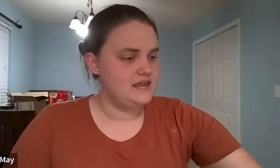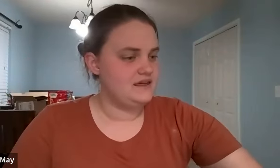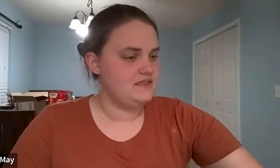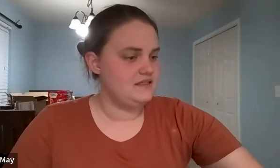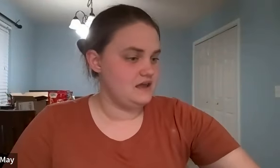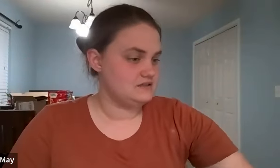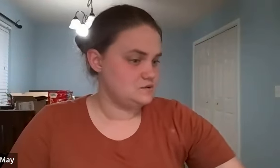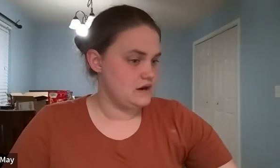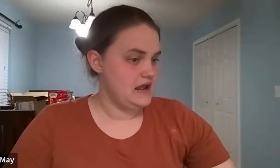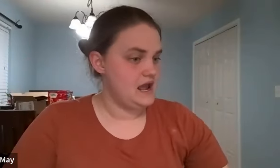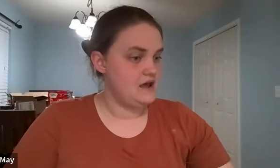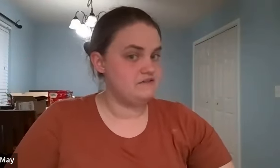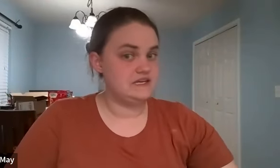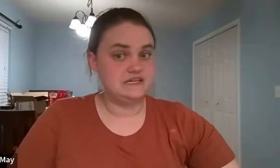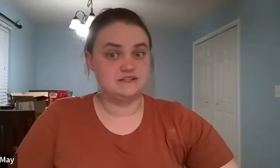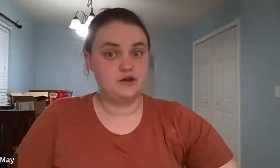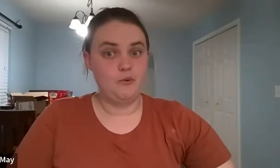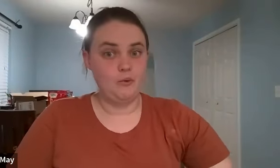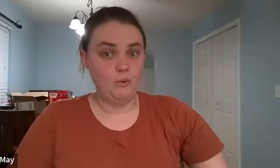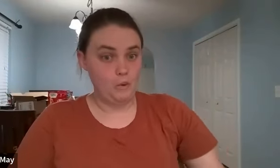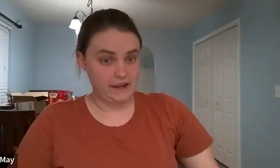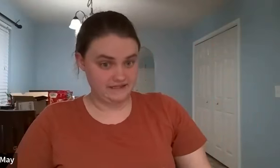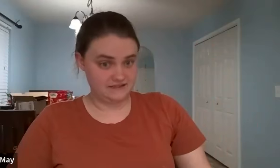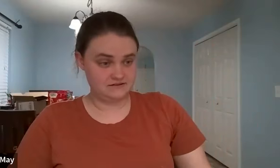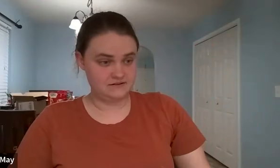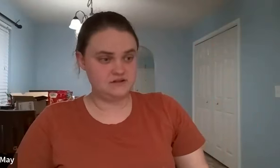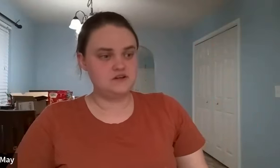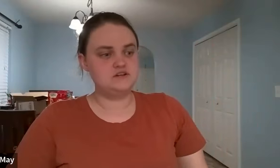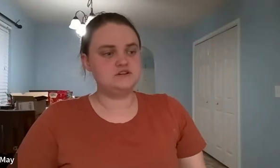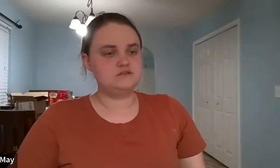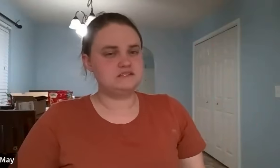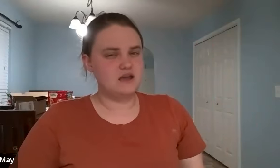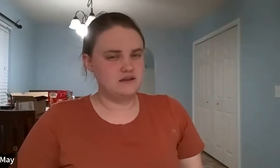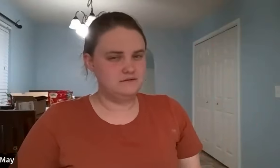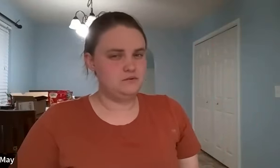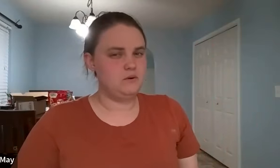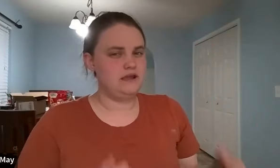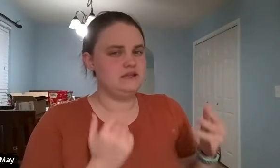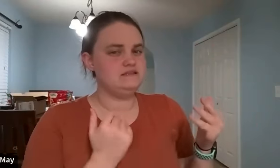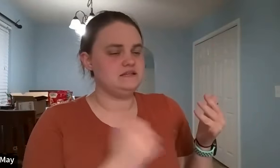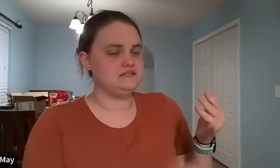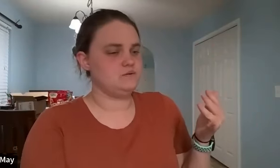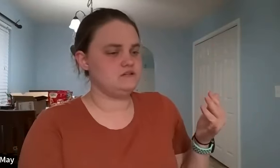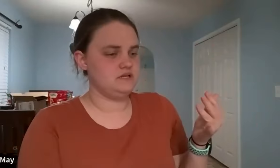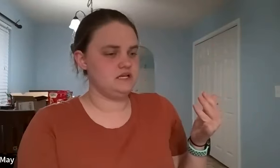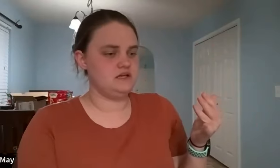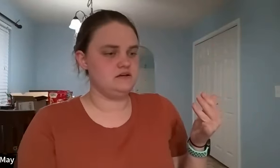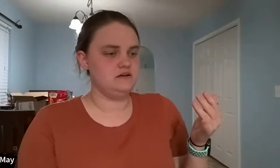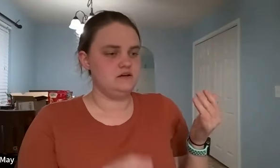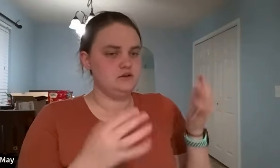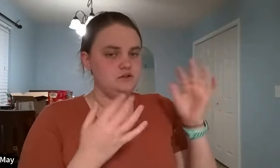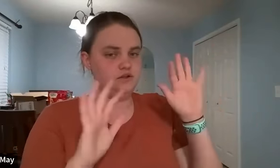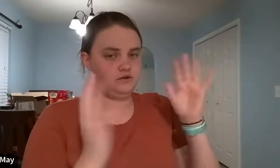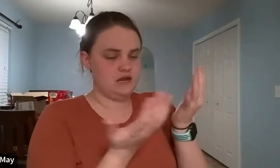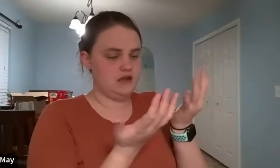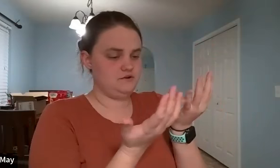Then the last one I have is wait. So the sign for wait is going to be, you're going to have your